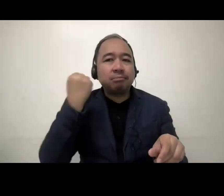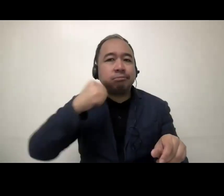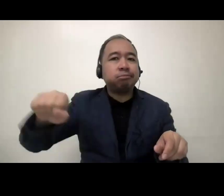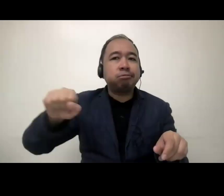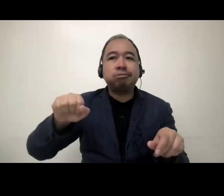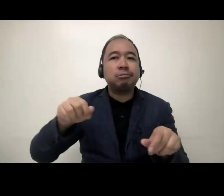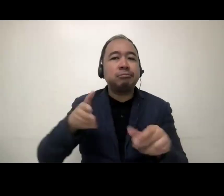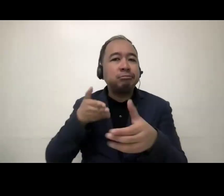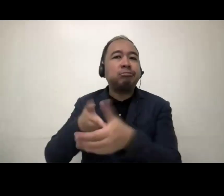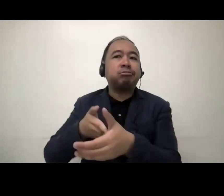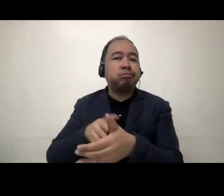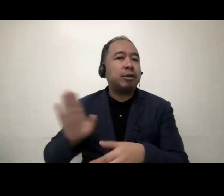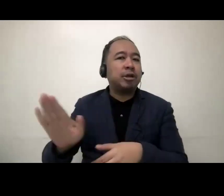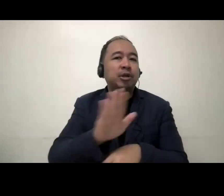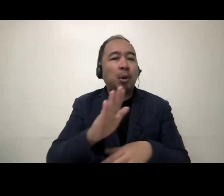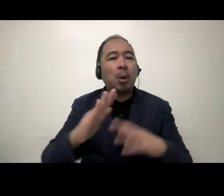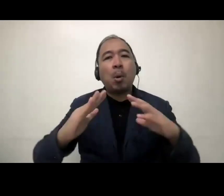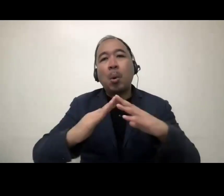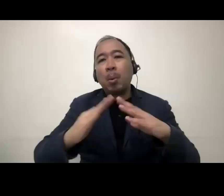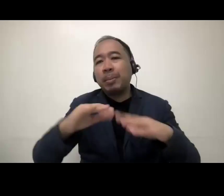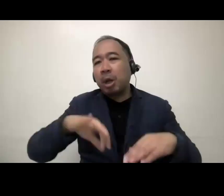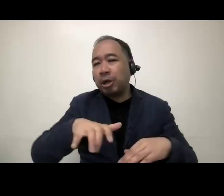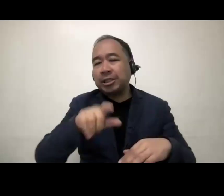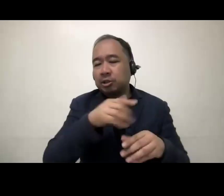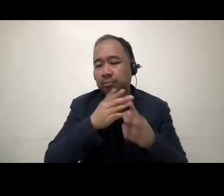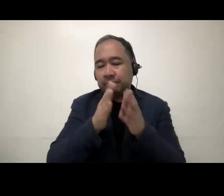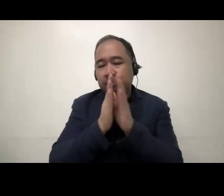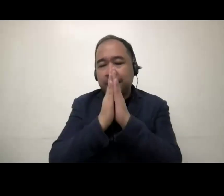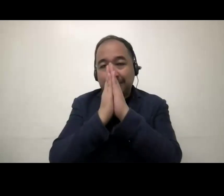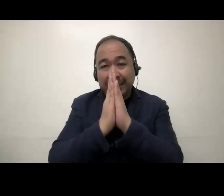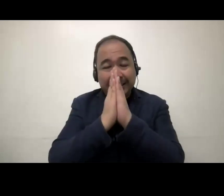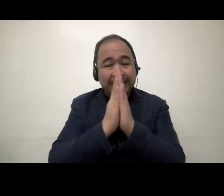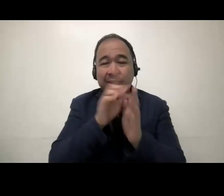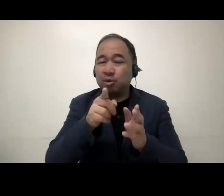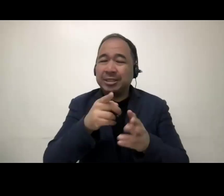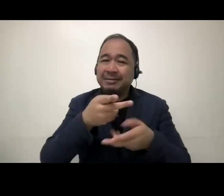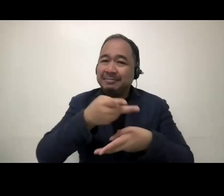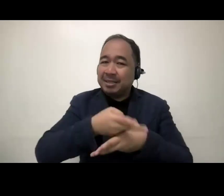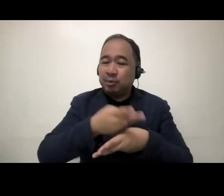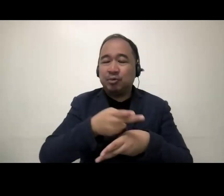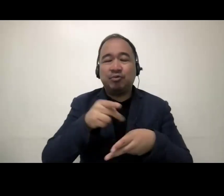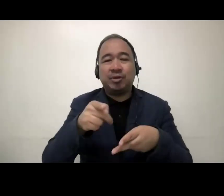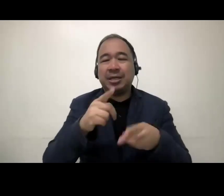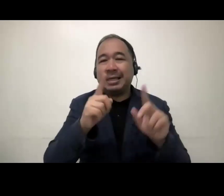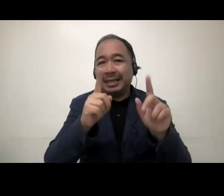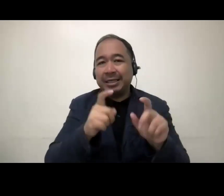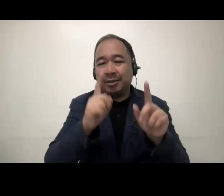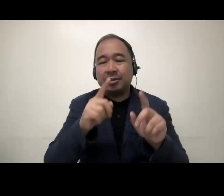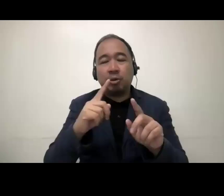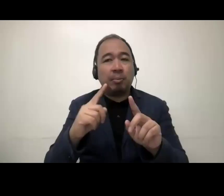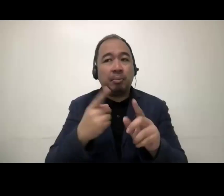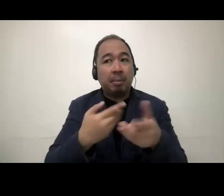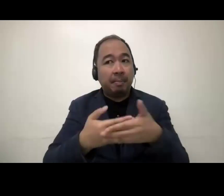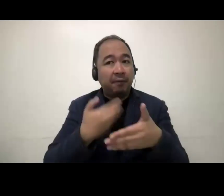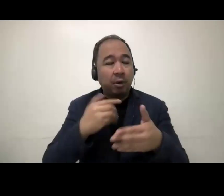home countries, to be mindful of the photographs that you take, how you use them, how you post them. It would be also very good if you could speak to them